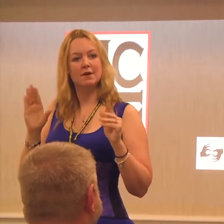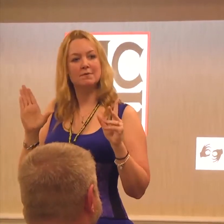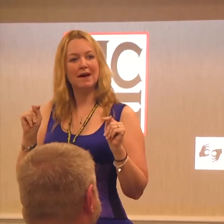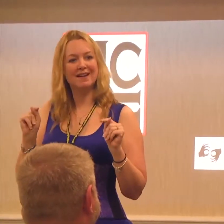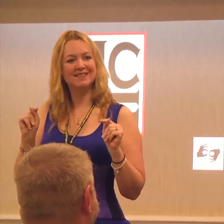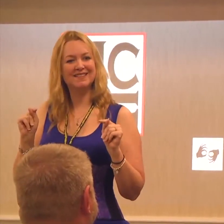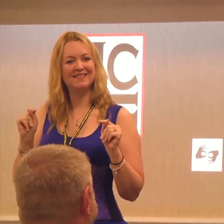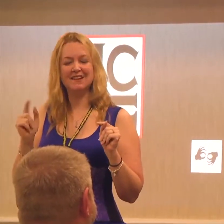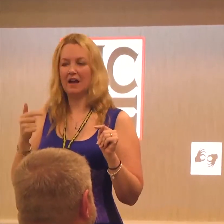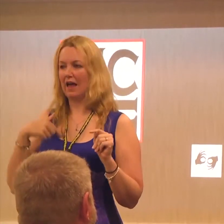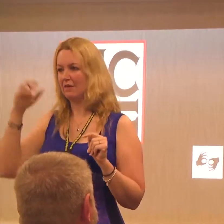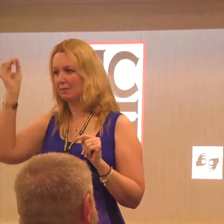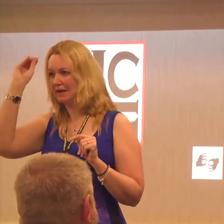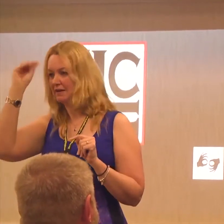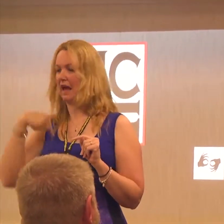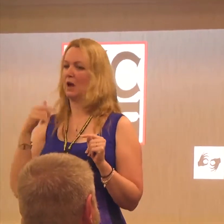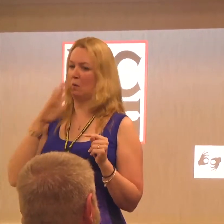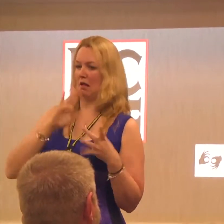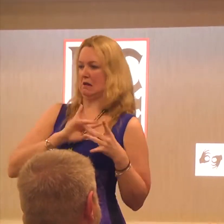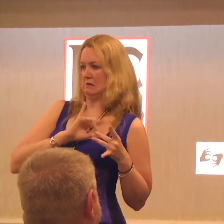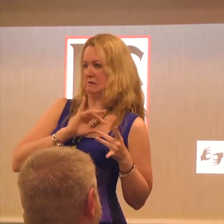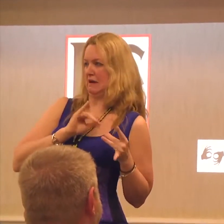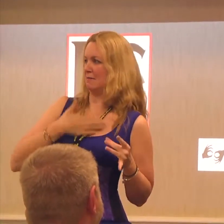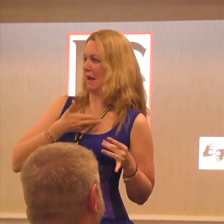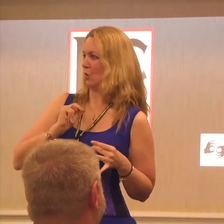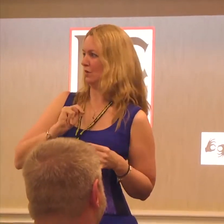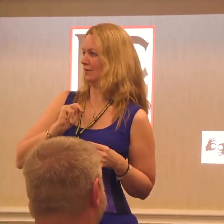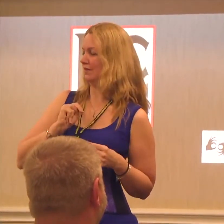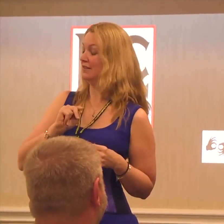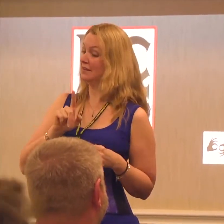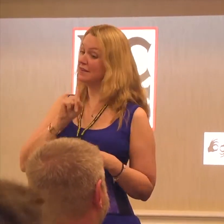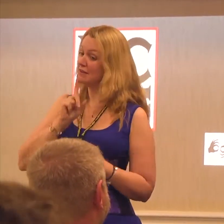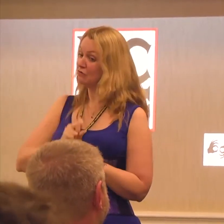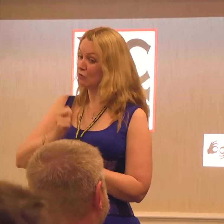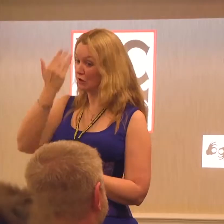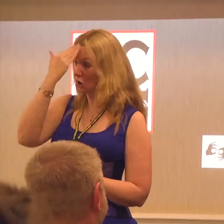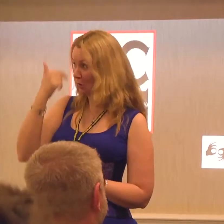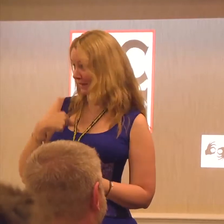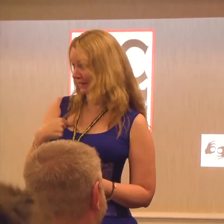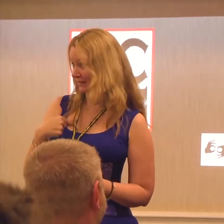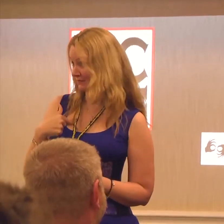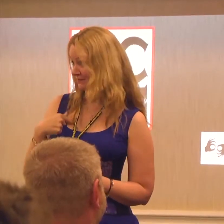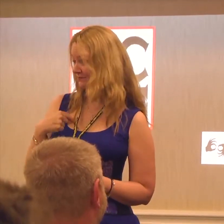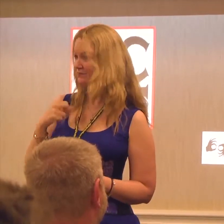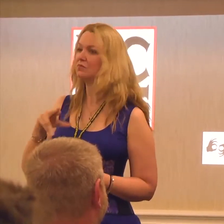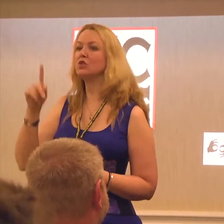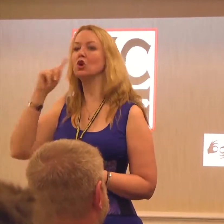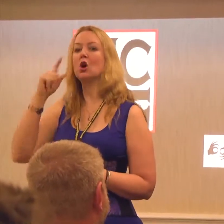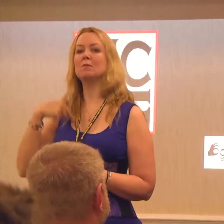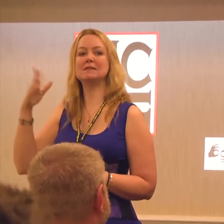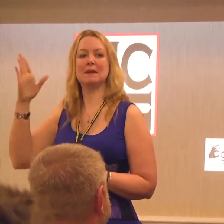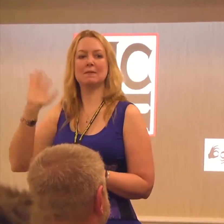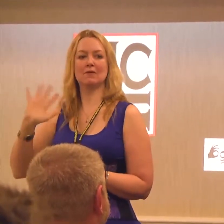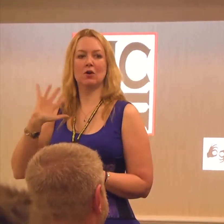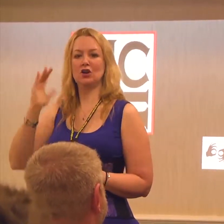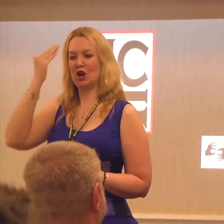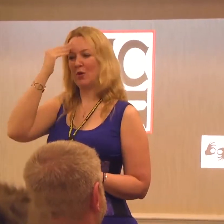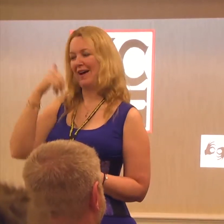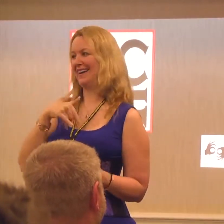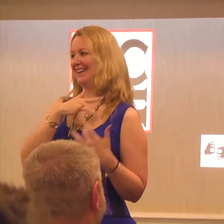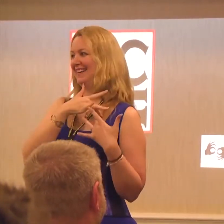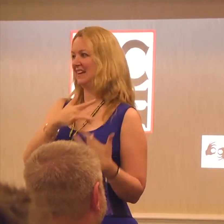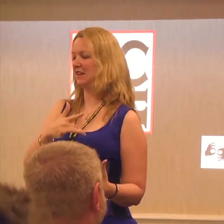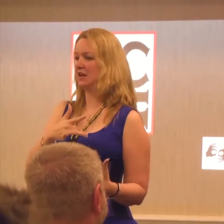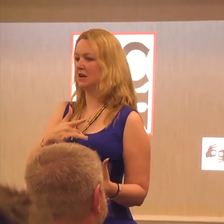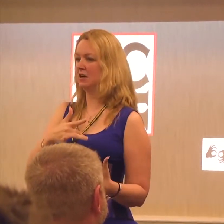do have opinions and I'm sure I will comment. And if you really know me or really heard me speak before, you know I have a tendency to get